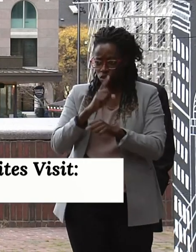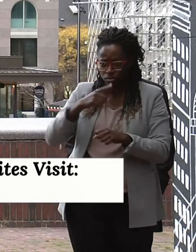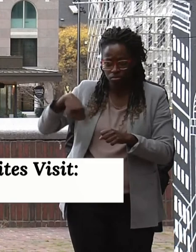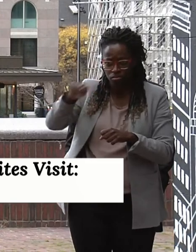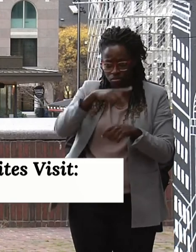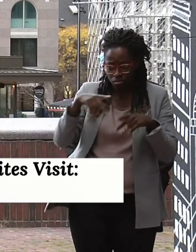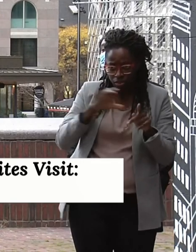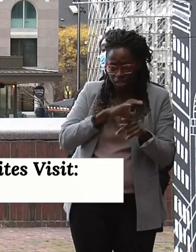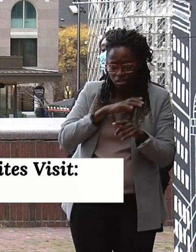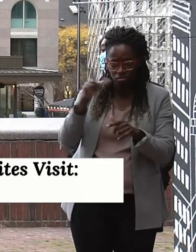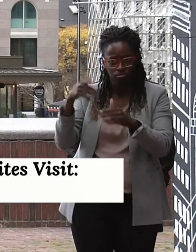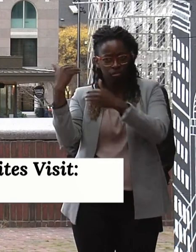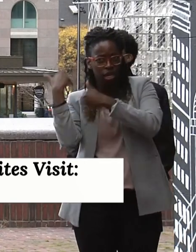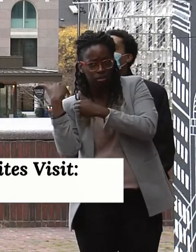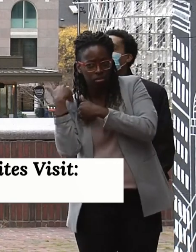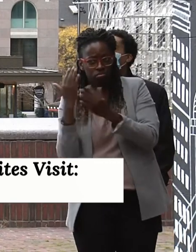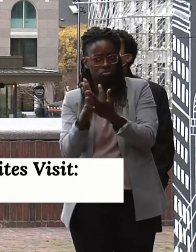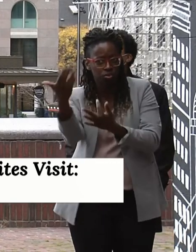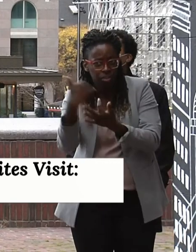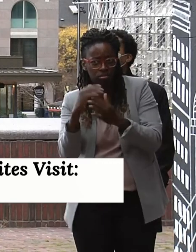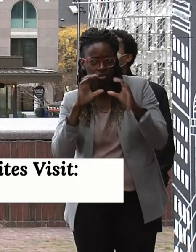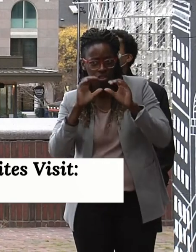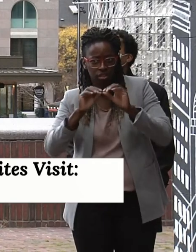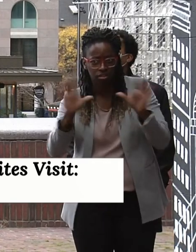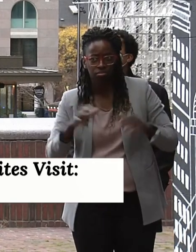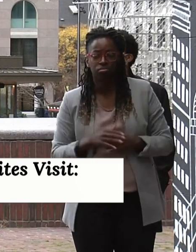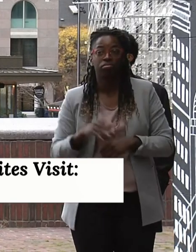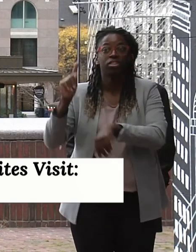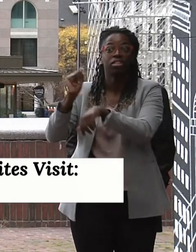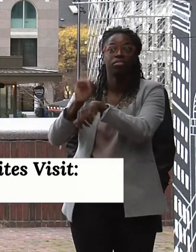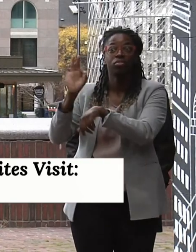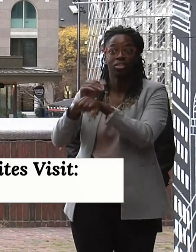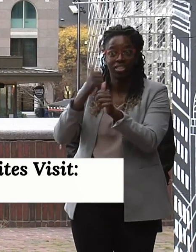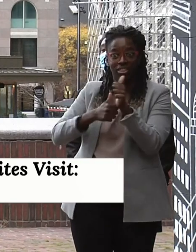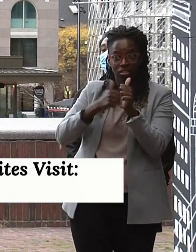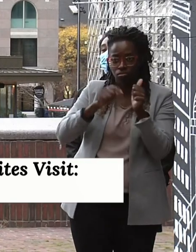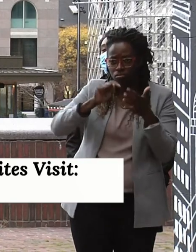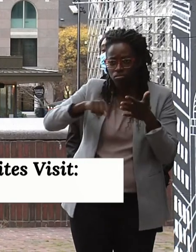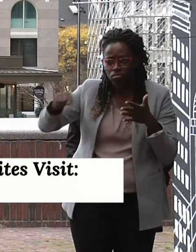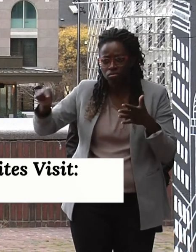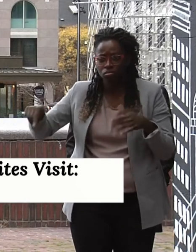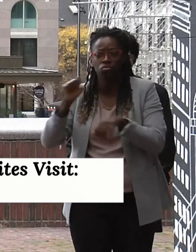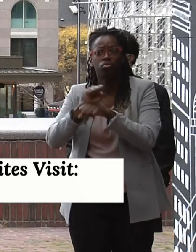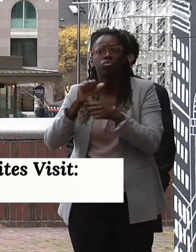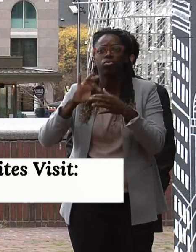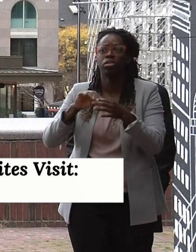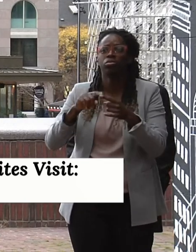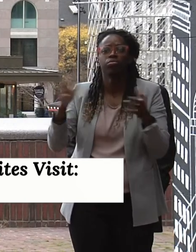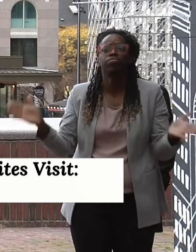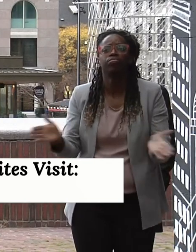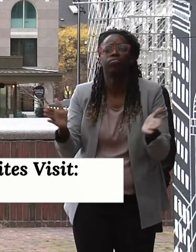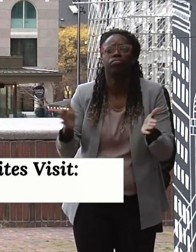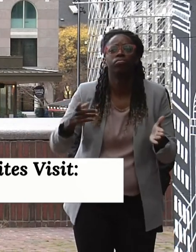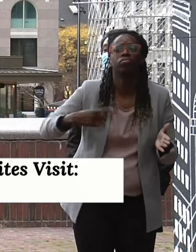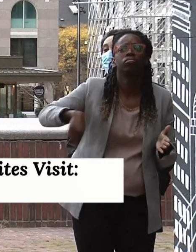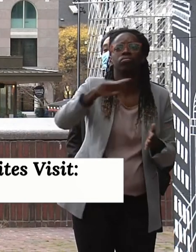have worked hard on these issues for years on their own. They've also acted as a vehicle for Boston's Black communities to lead this